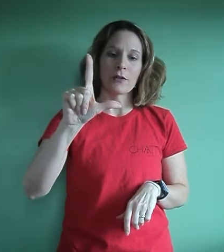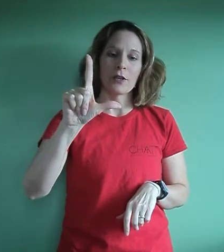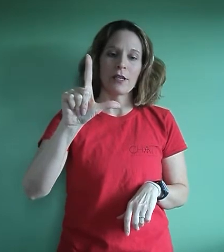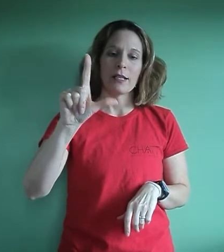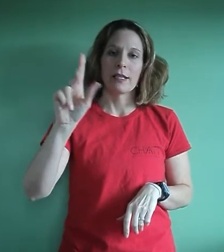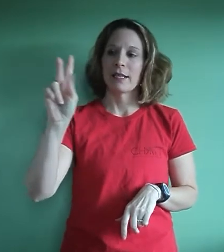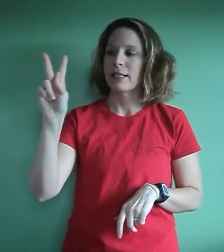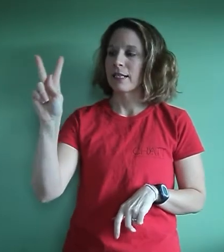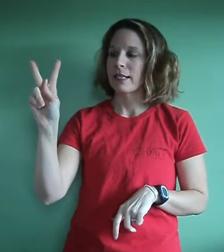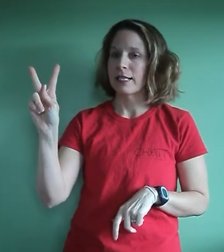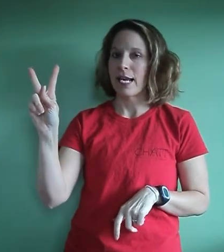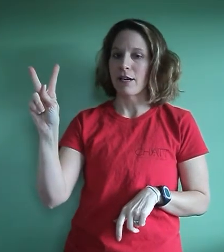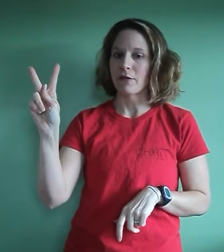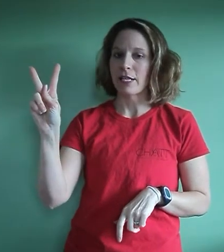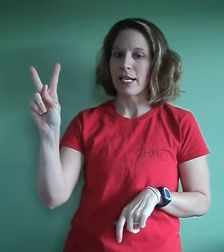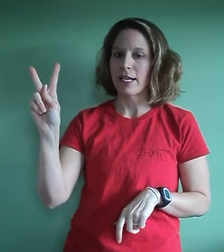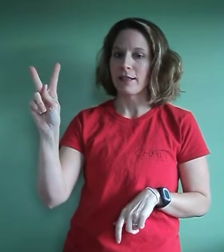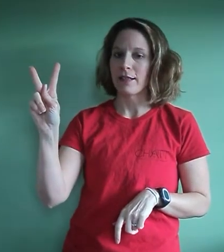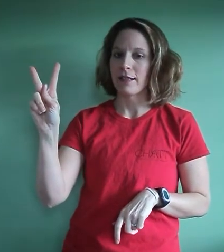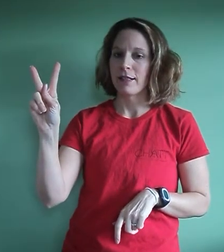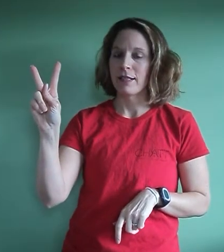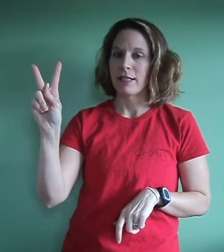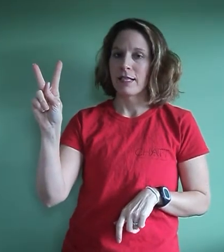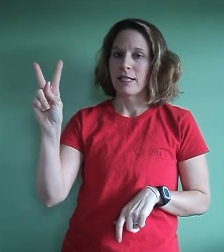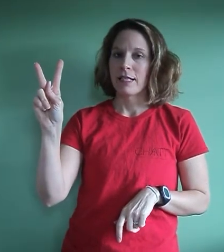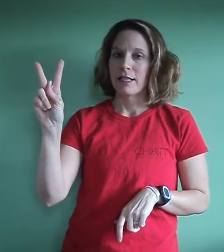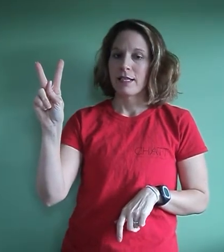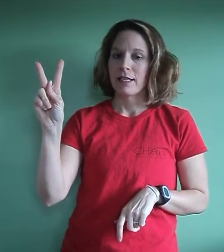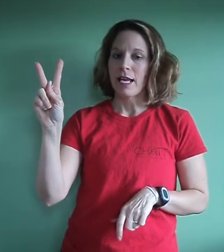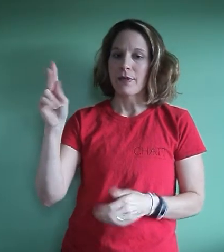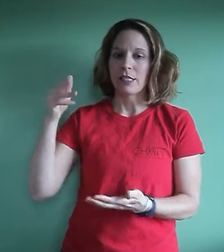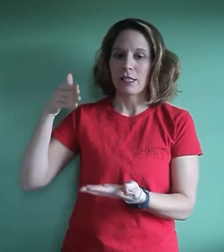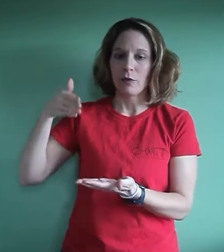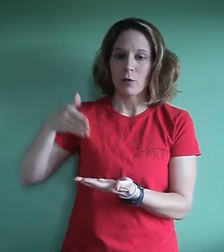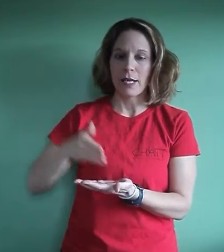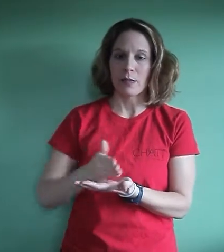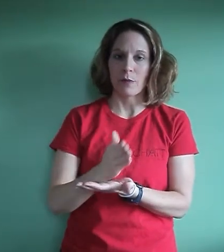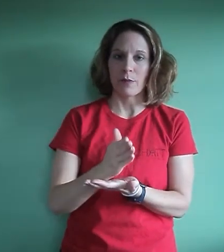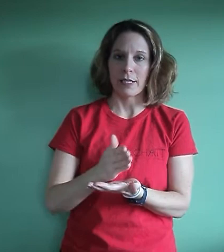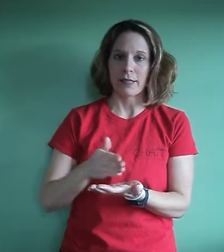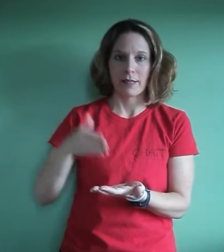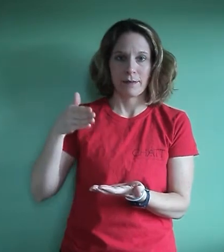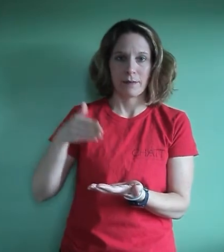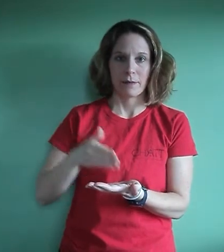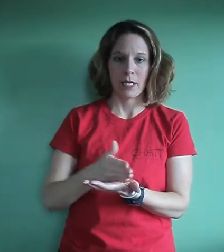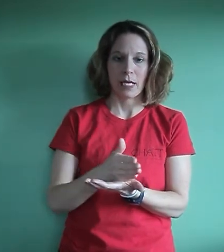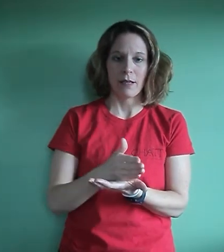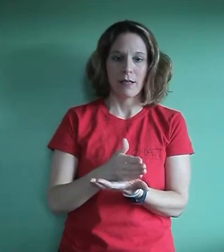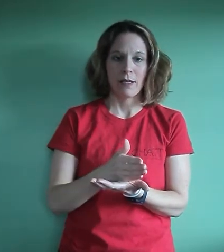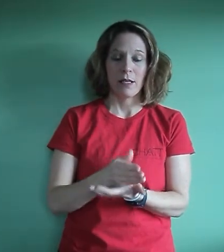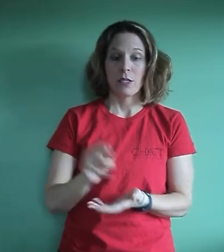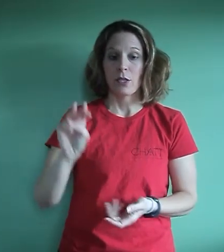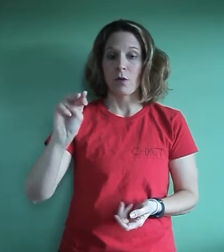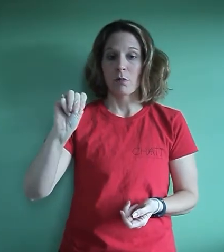Luther, K for King, and the Civil Rights Movement. Okay? So